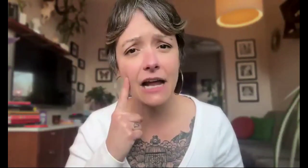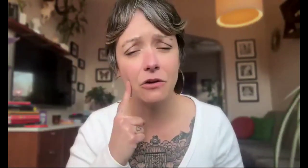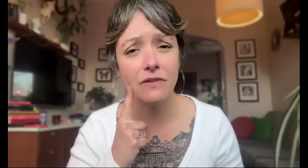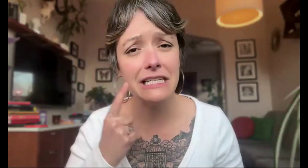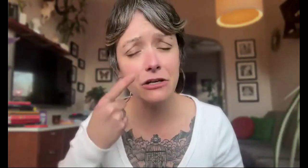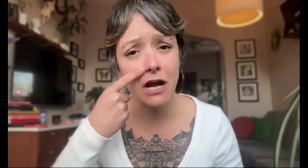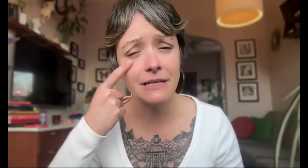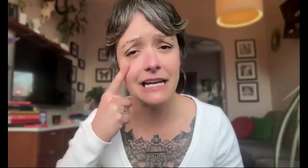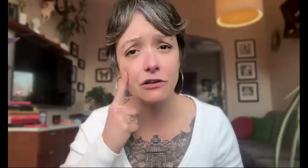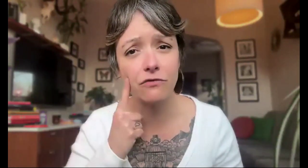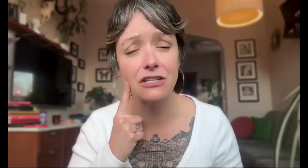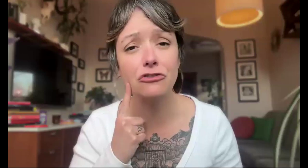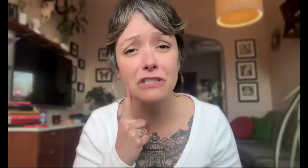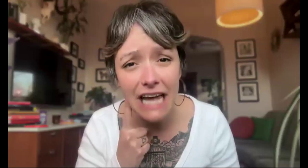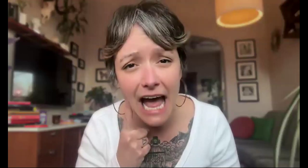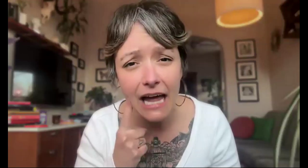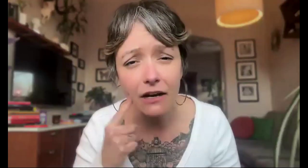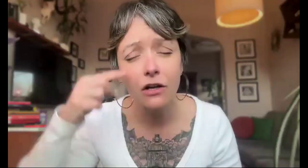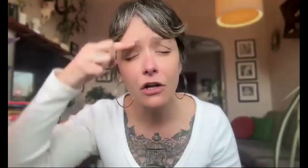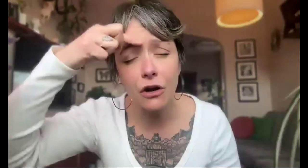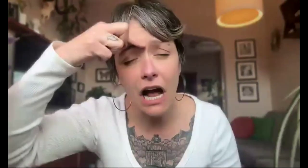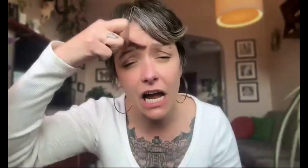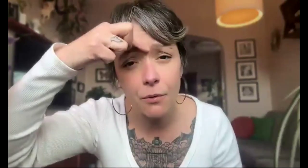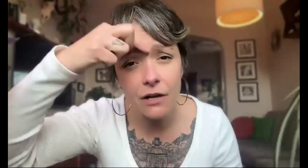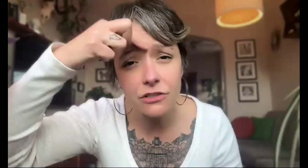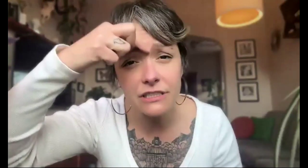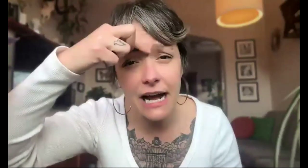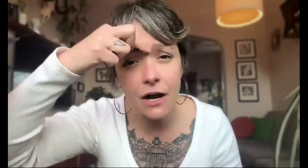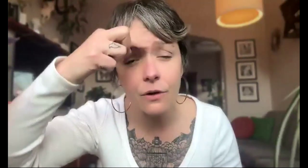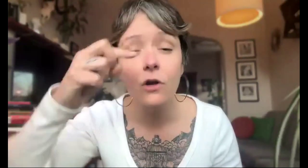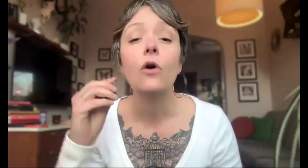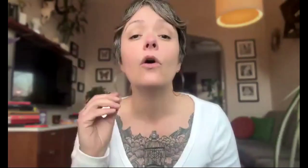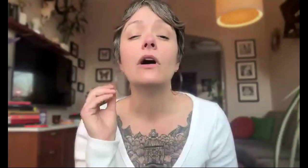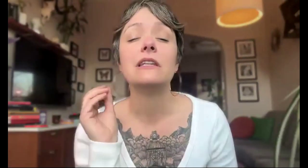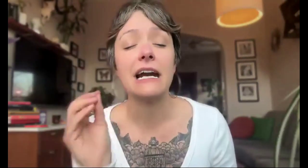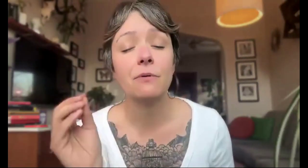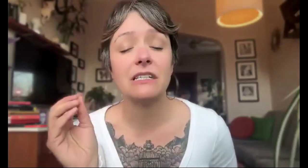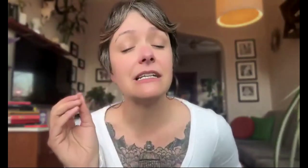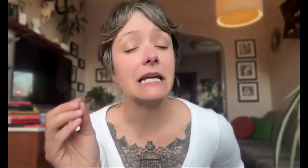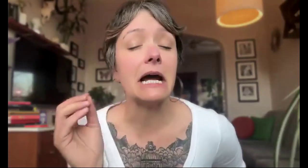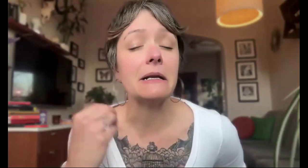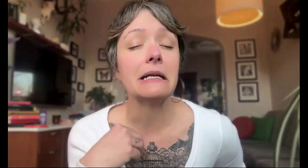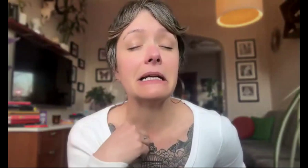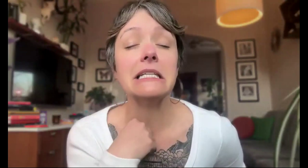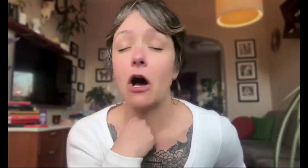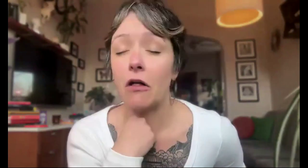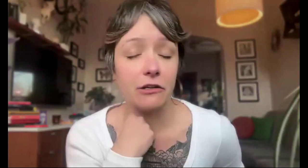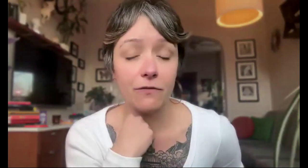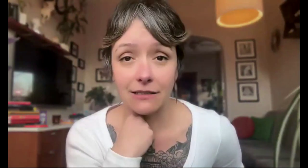Sad. You have a tear coming down your face. You're sad. Your eyebrows are down. 90% of sign is all in your